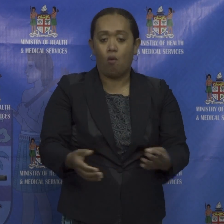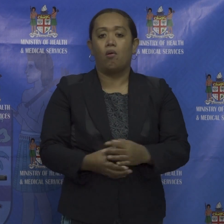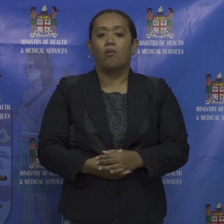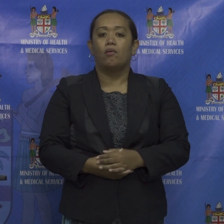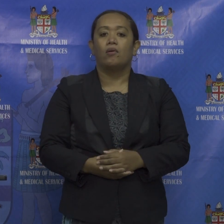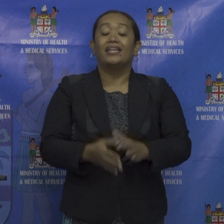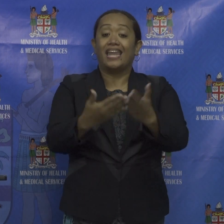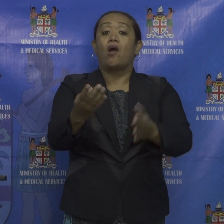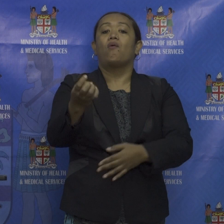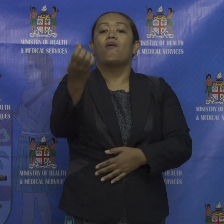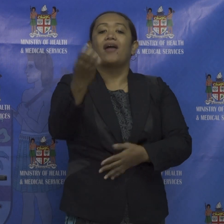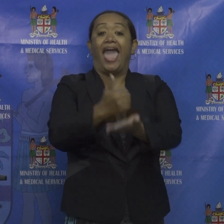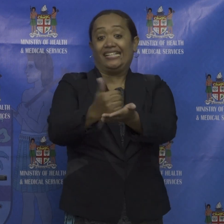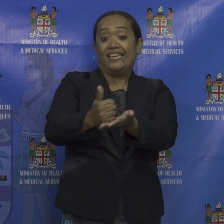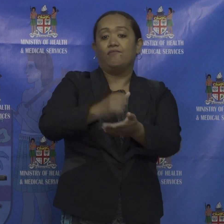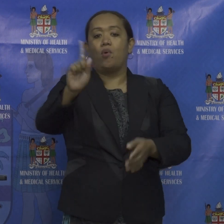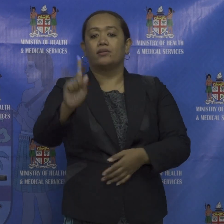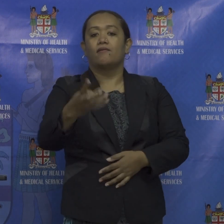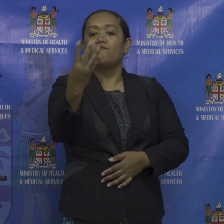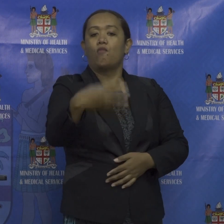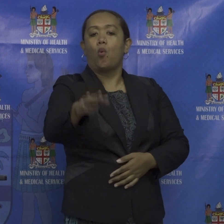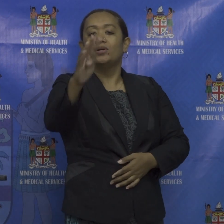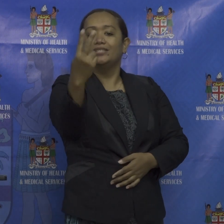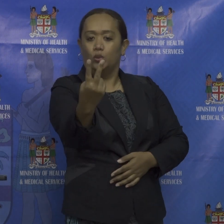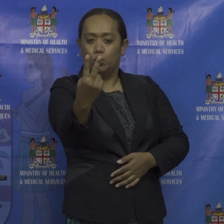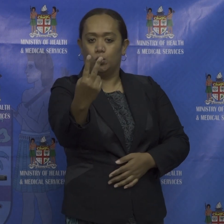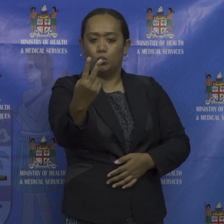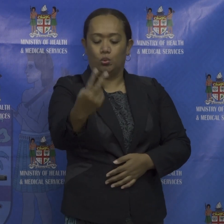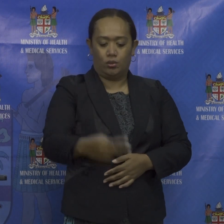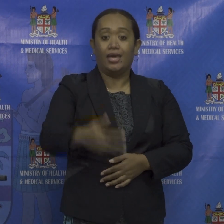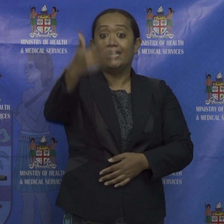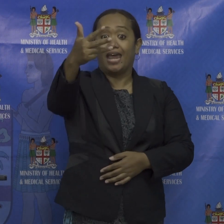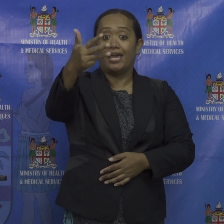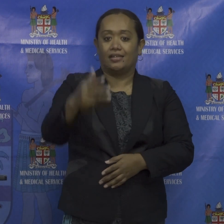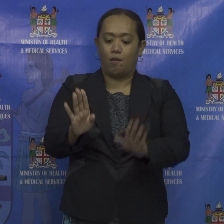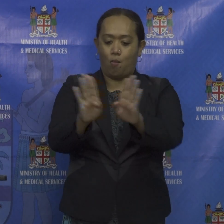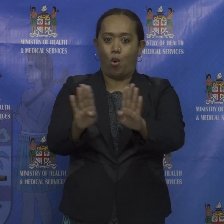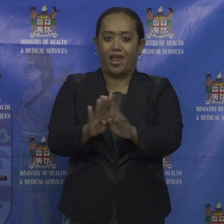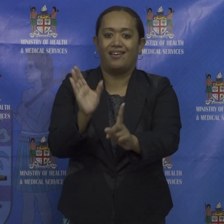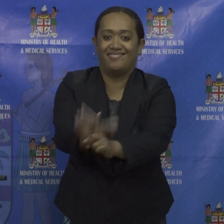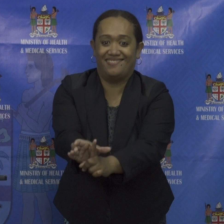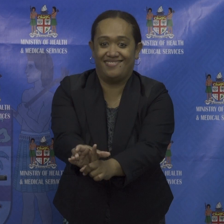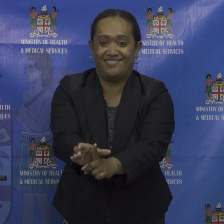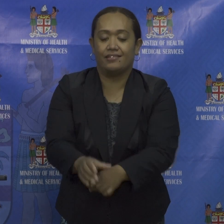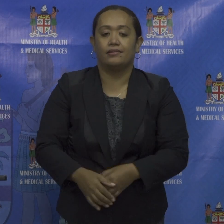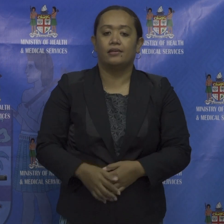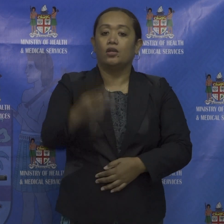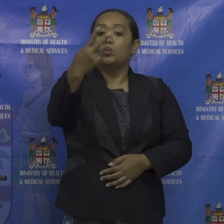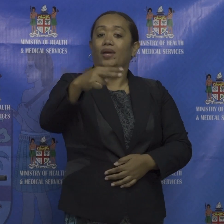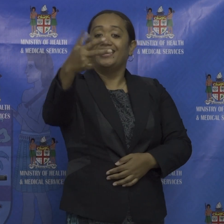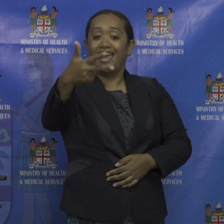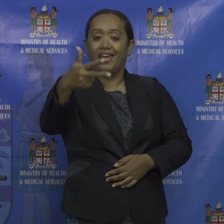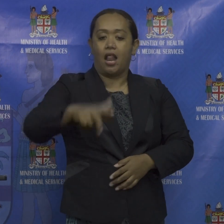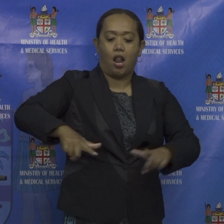there are now 42 active cases in isolation, 9 are border quarantine cases, 29 are locally transmitted